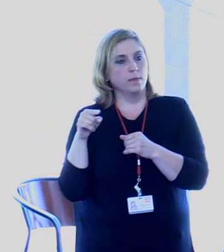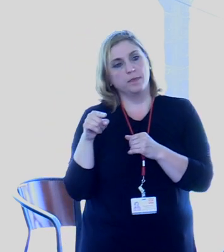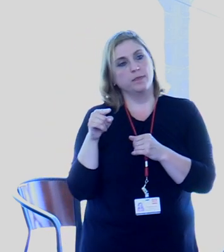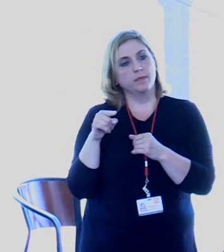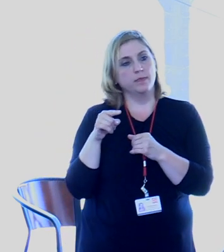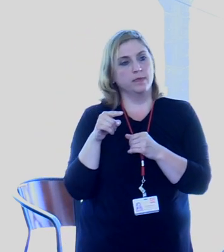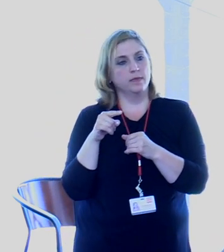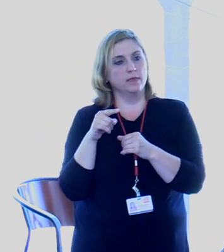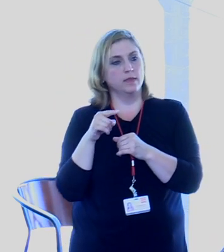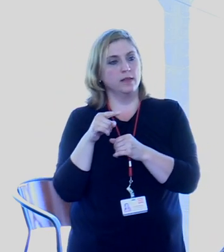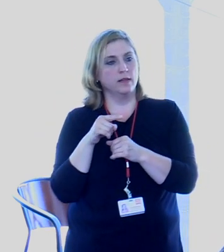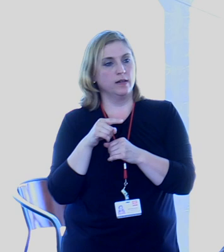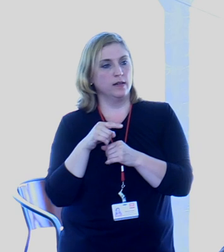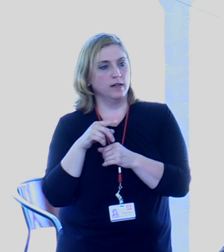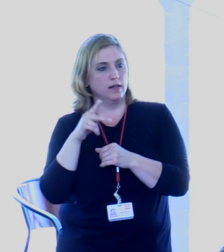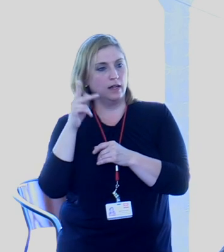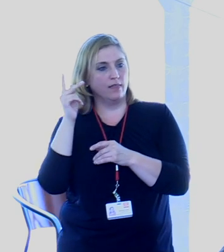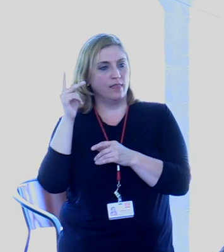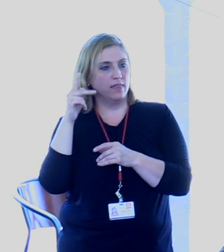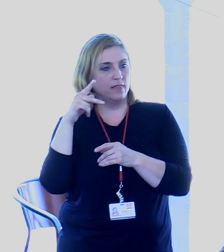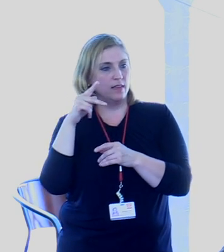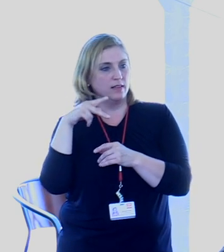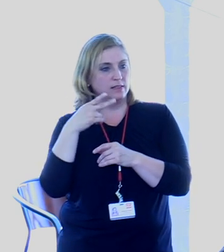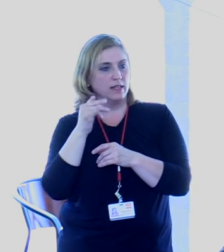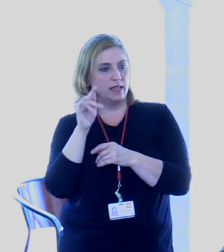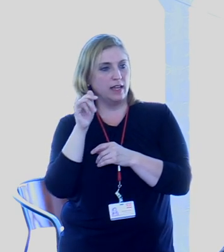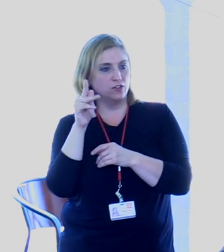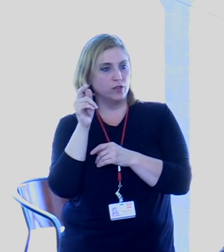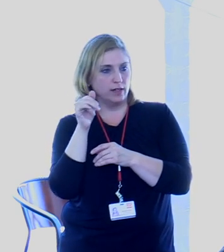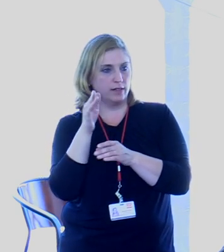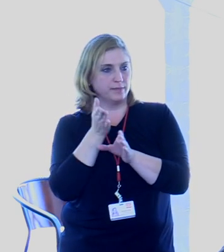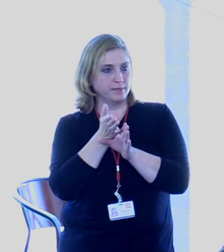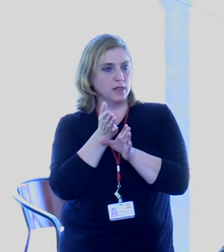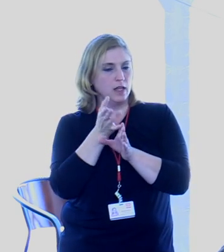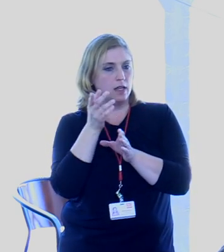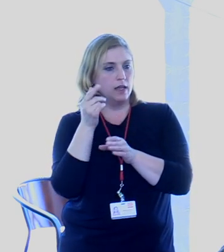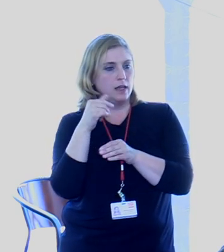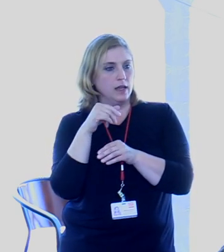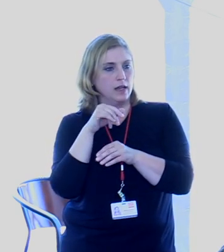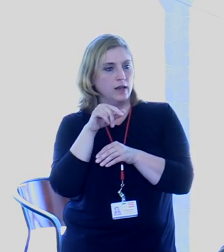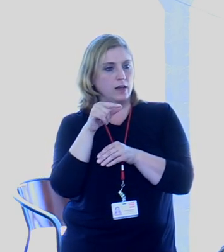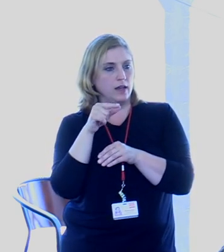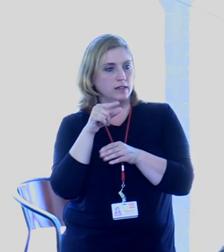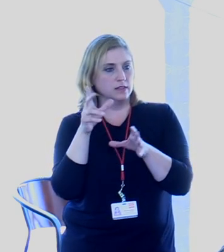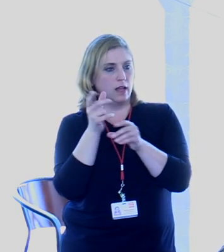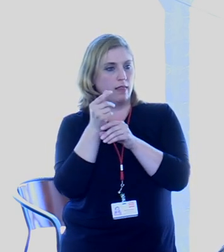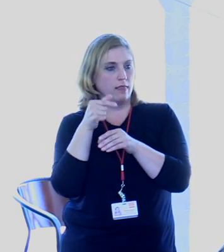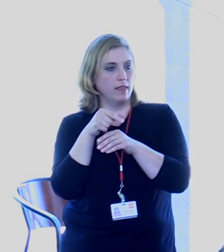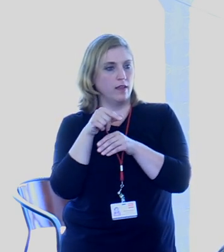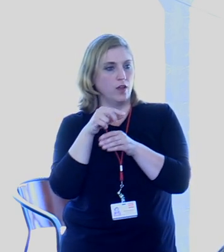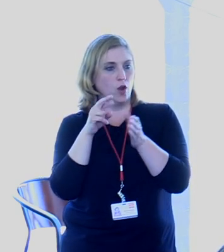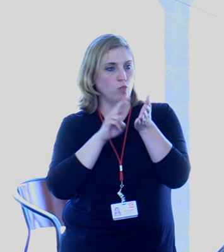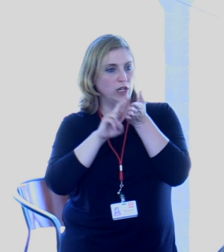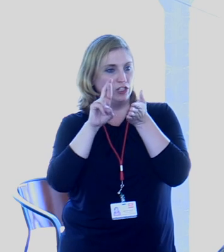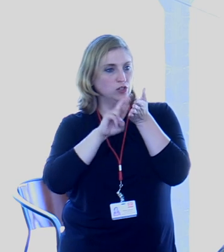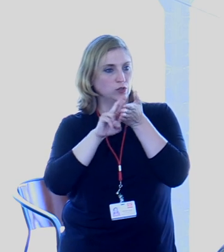The psychiatric establishment has created a research sector that